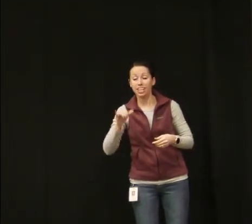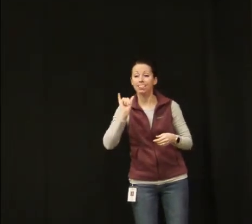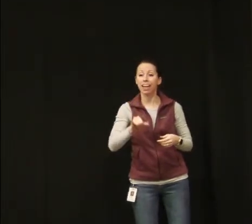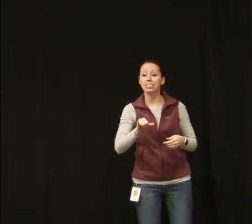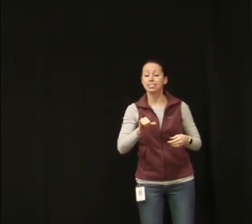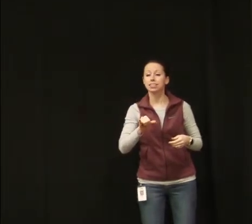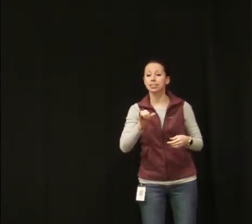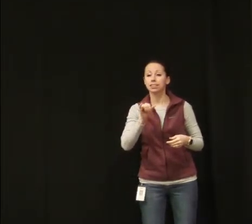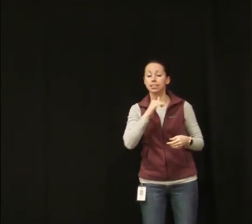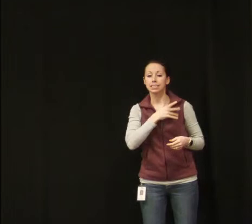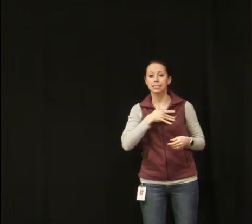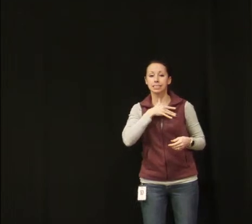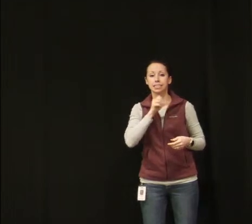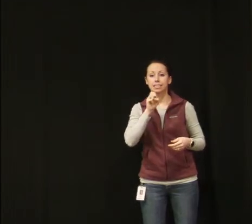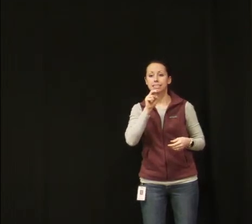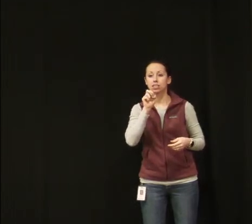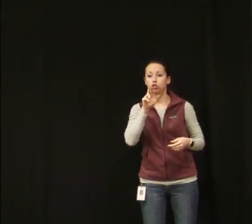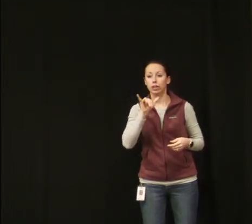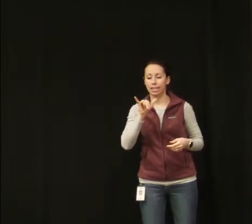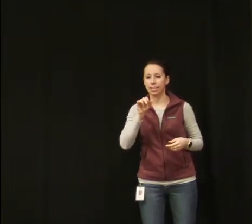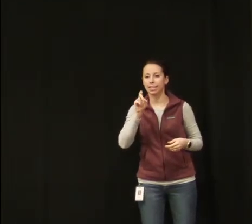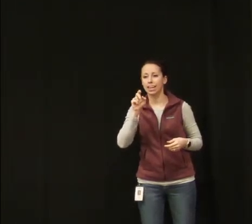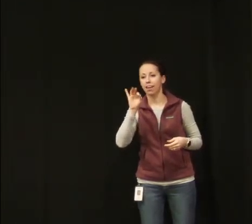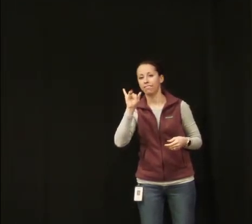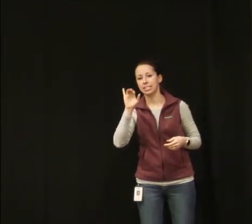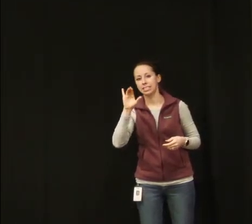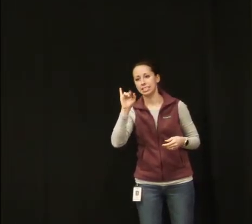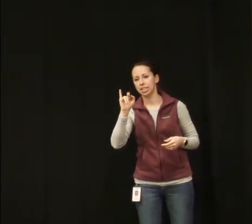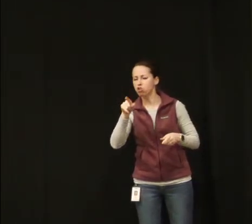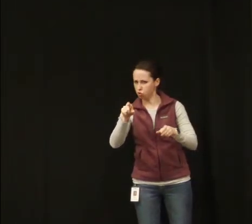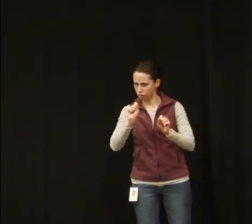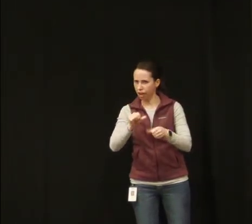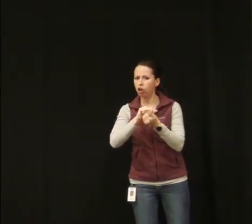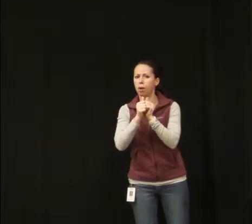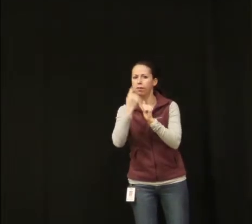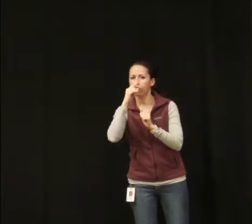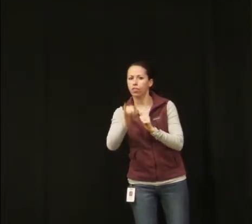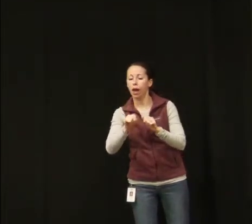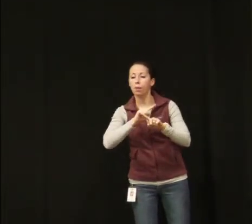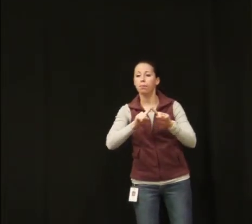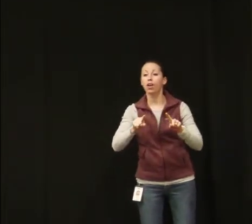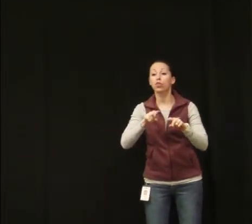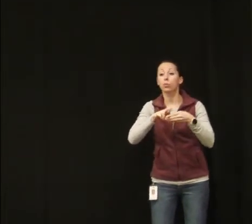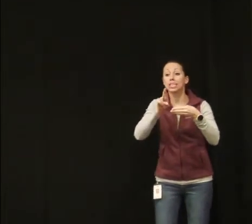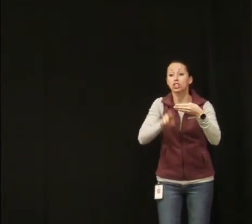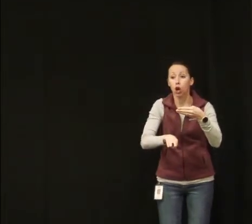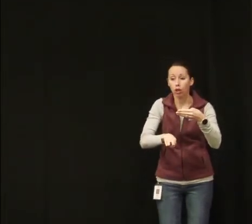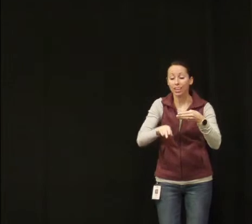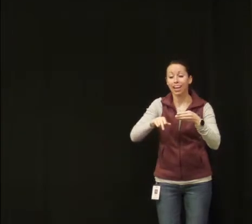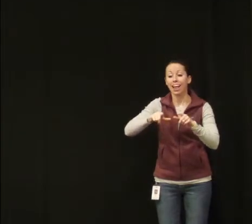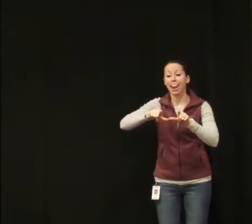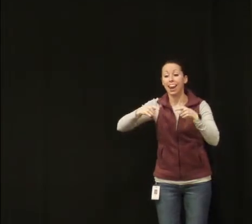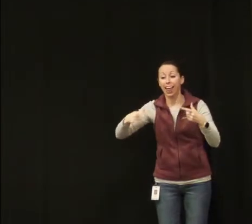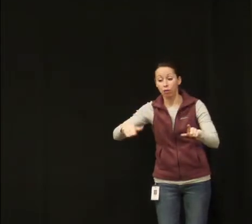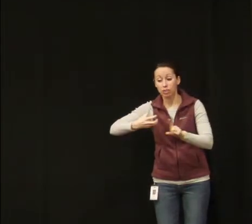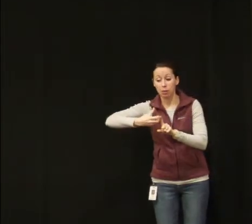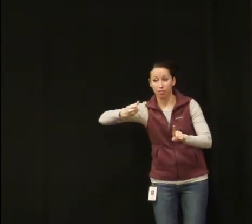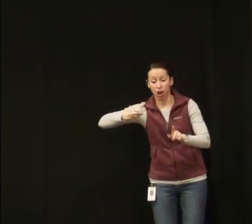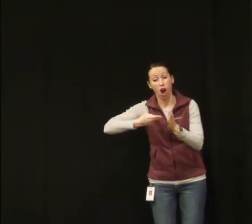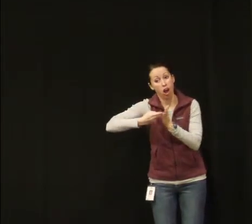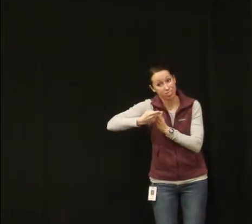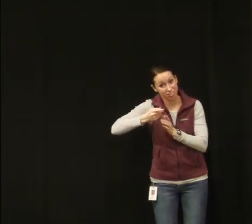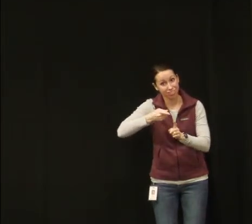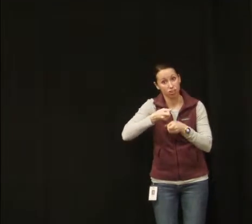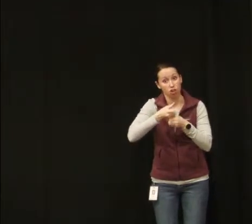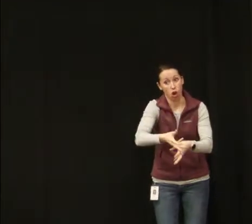deficit. You can accommodate for that. Right. But it's the resultant language deprivation, honestly, that is causing the